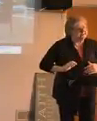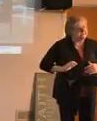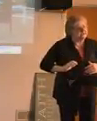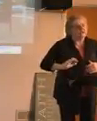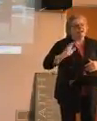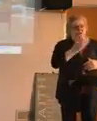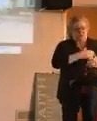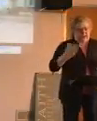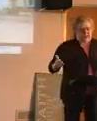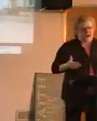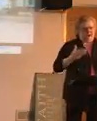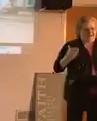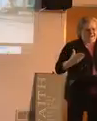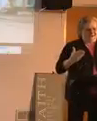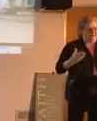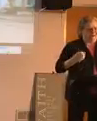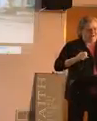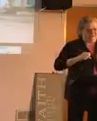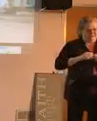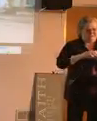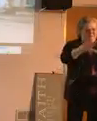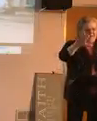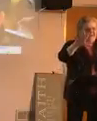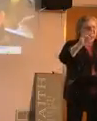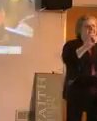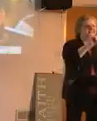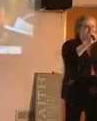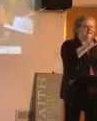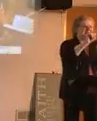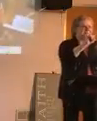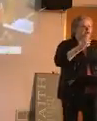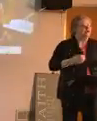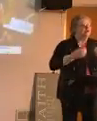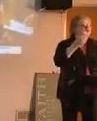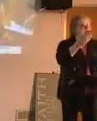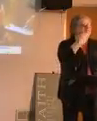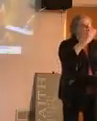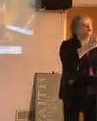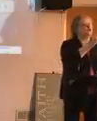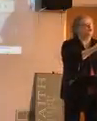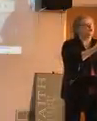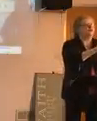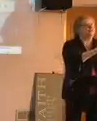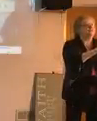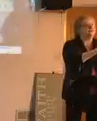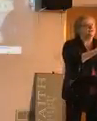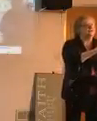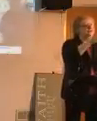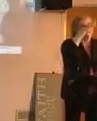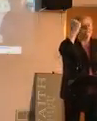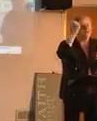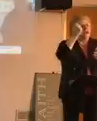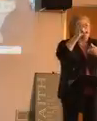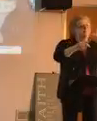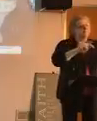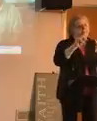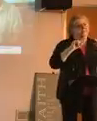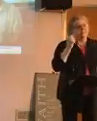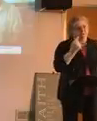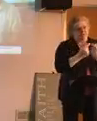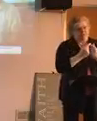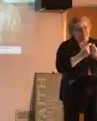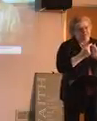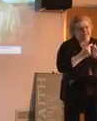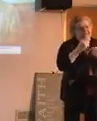we're here to spread the gospel, to give the good news to a forgotten people